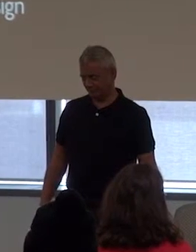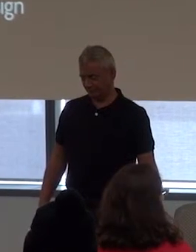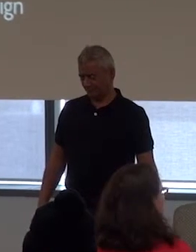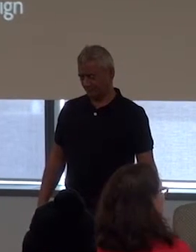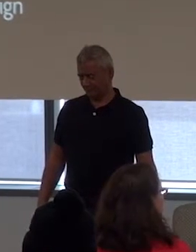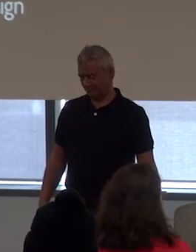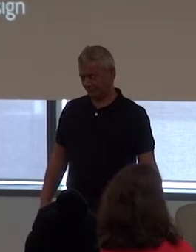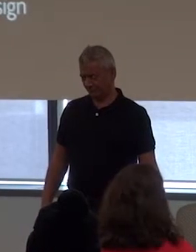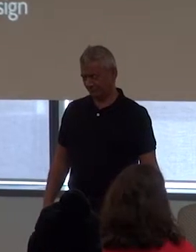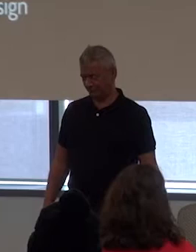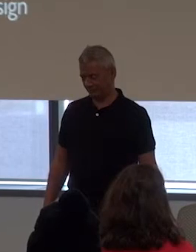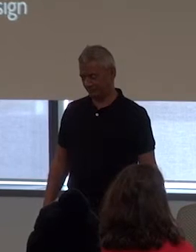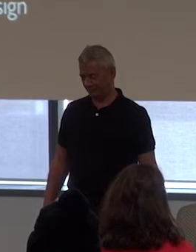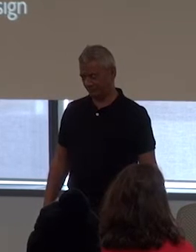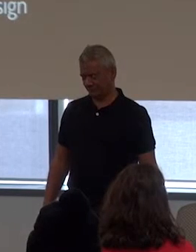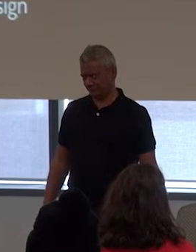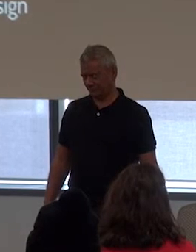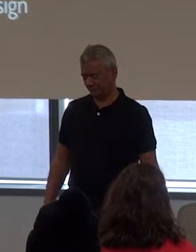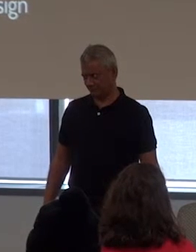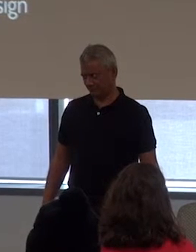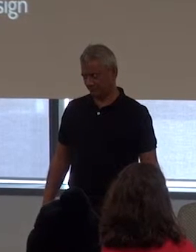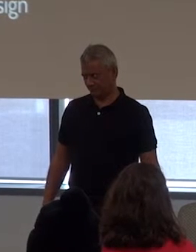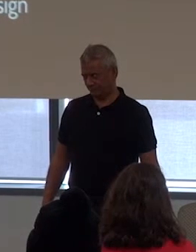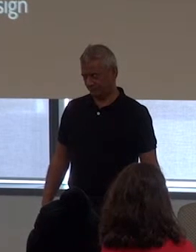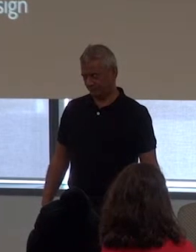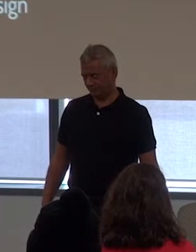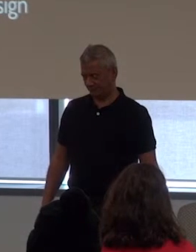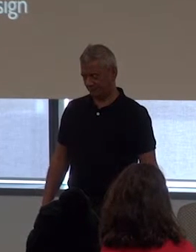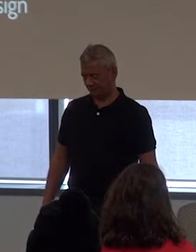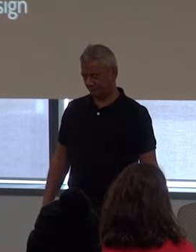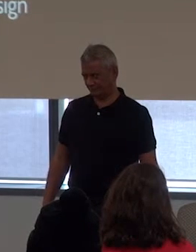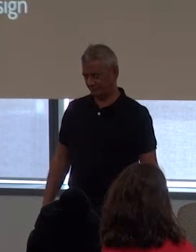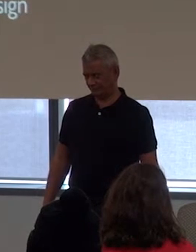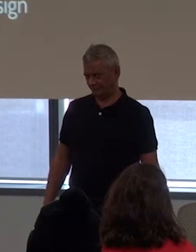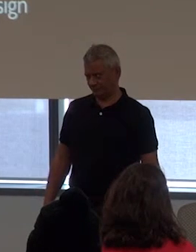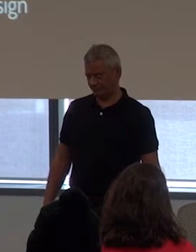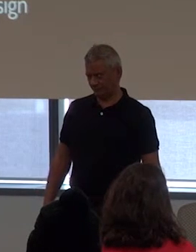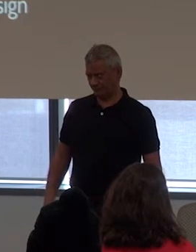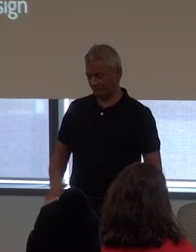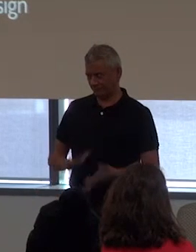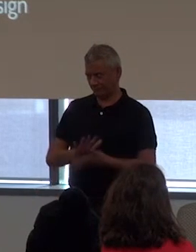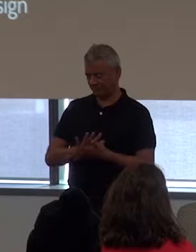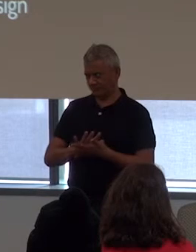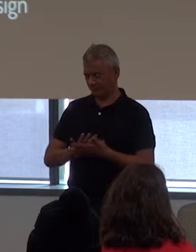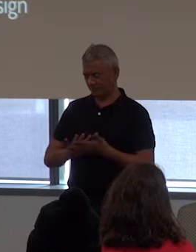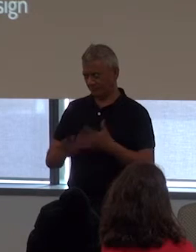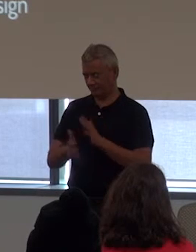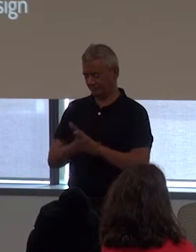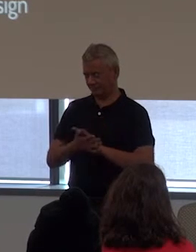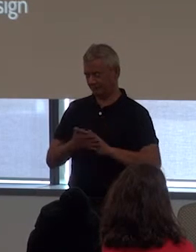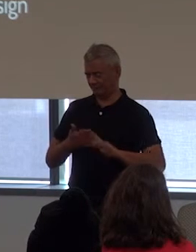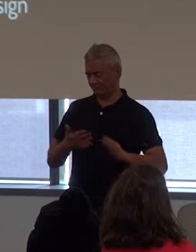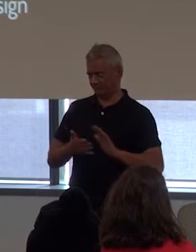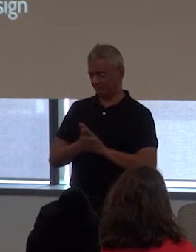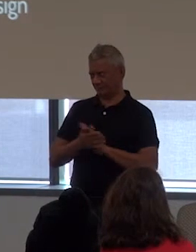Google, Microsoft, Telstra, to remove CAPTCHAs from their website. Telstra has effectively removed all CAPTCHAs from their website